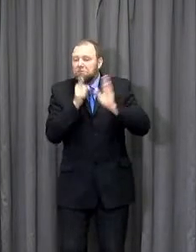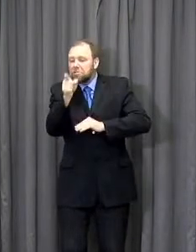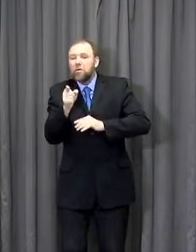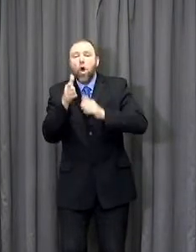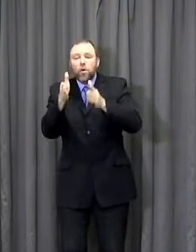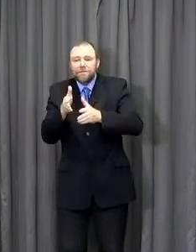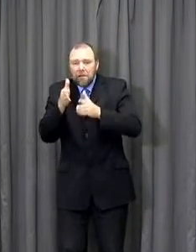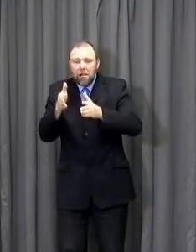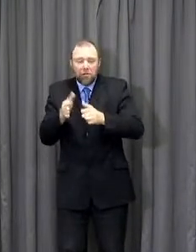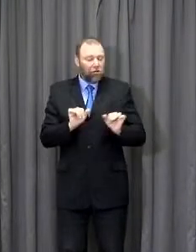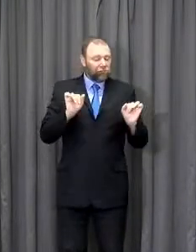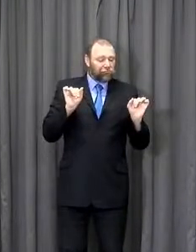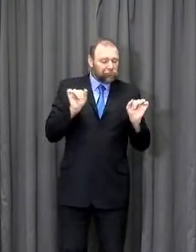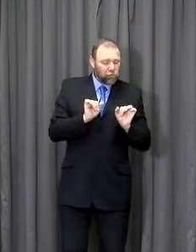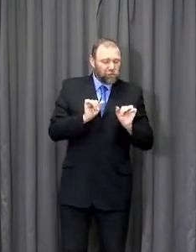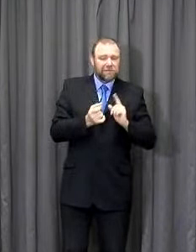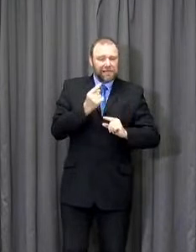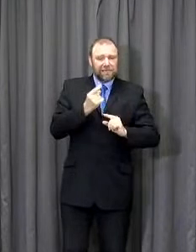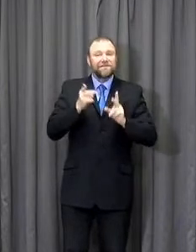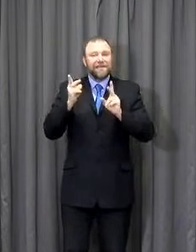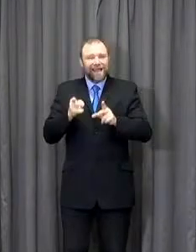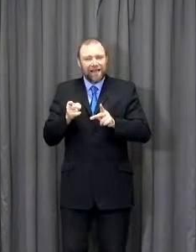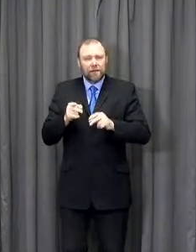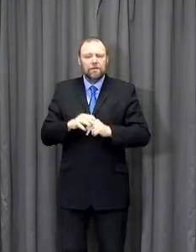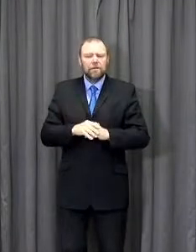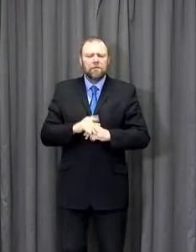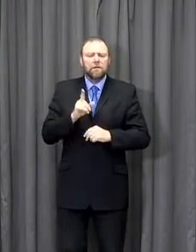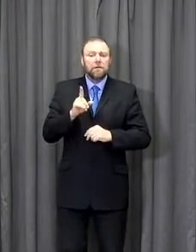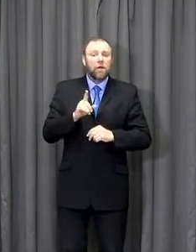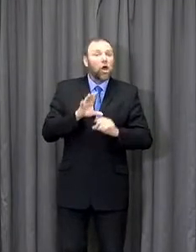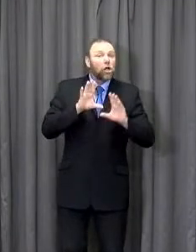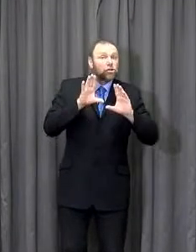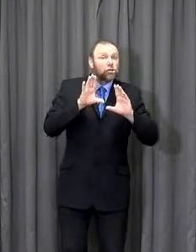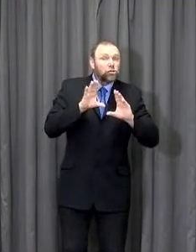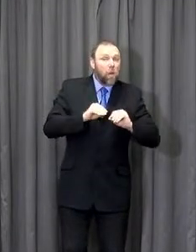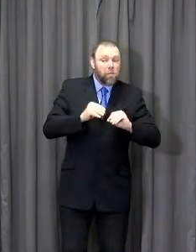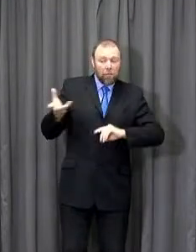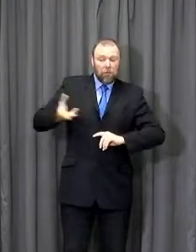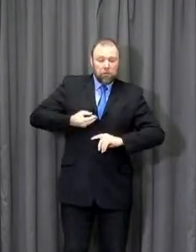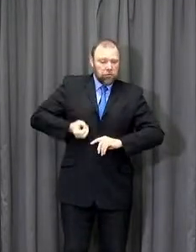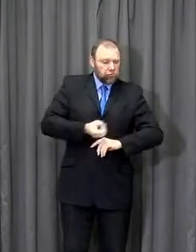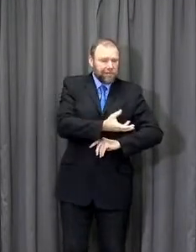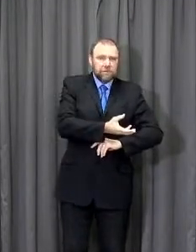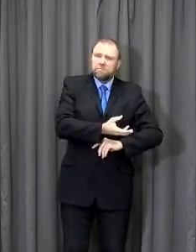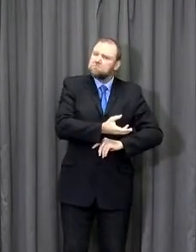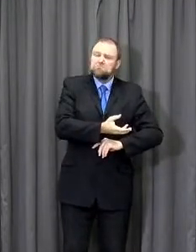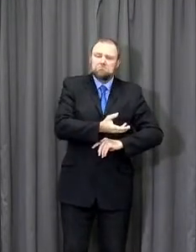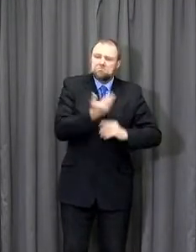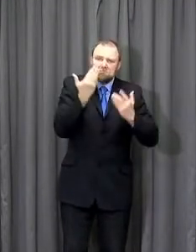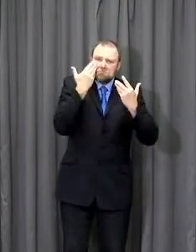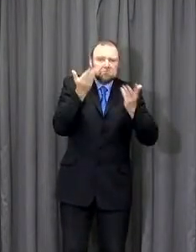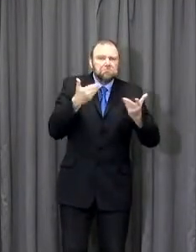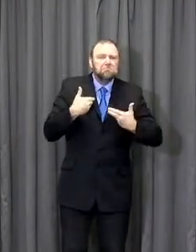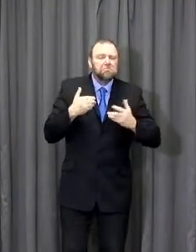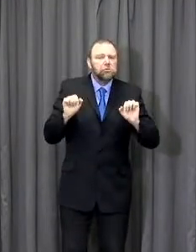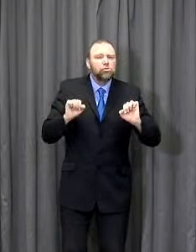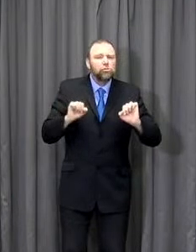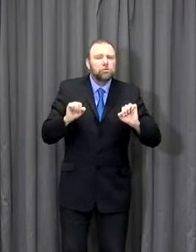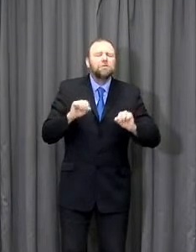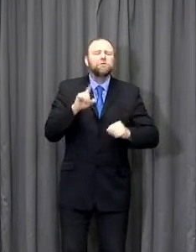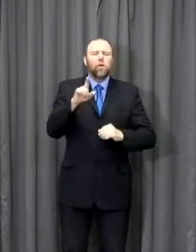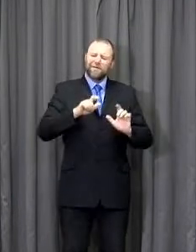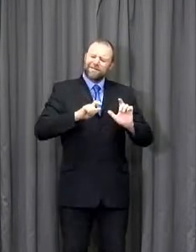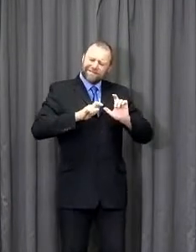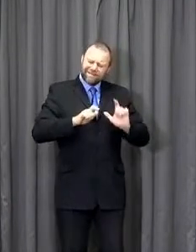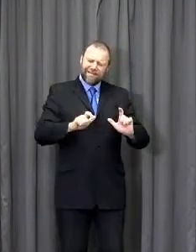don't know yet is the extent to which it can stop the transmission from person to person. And so while we still have these very high